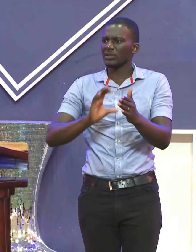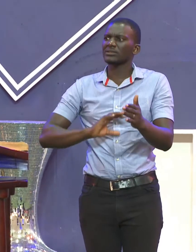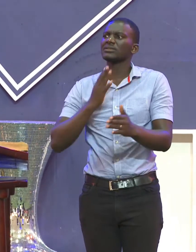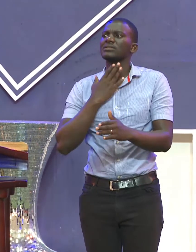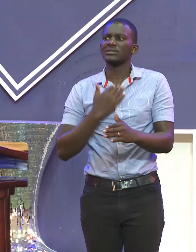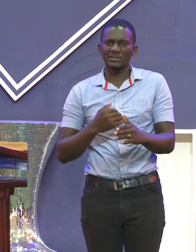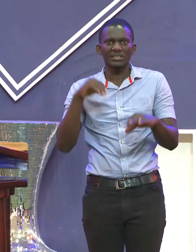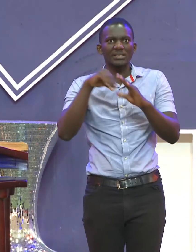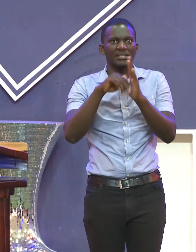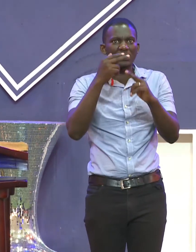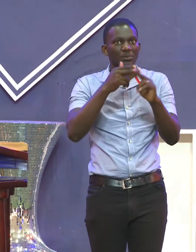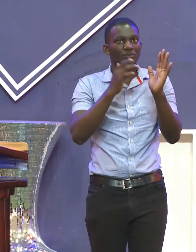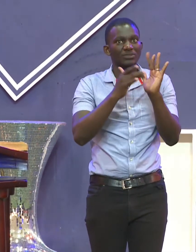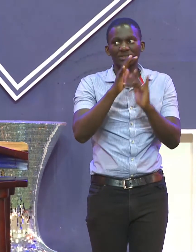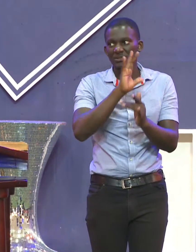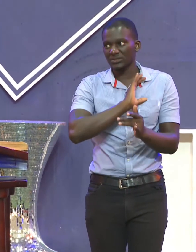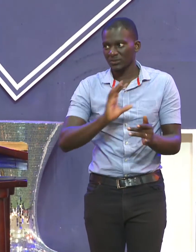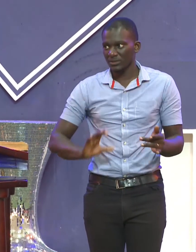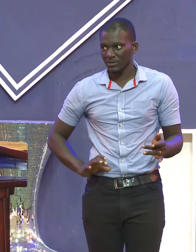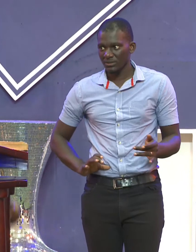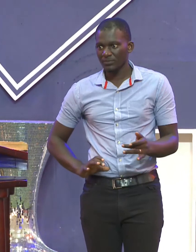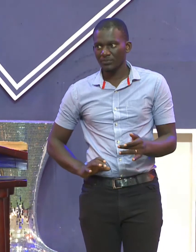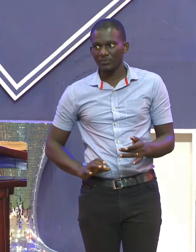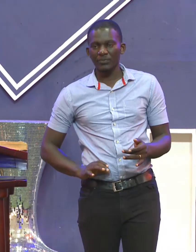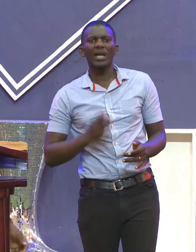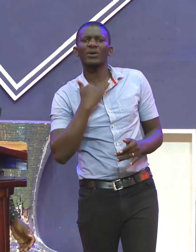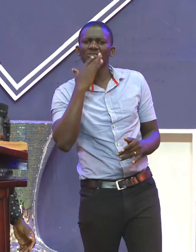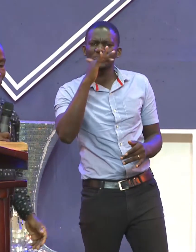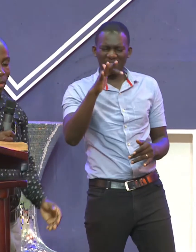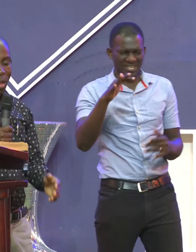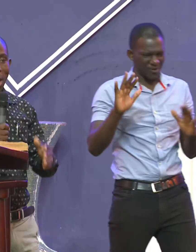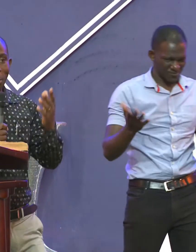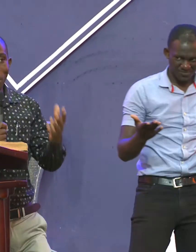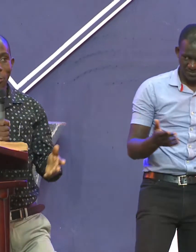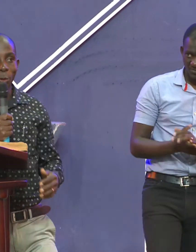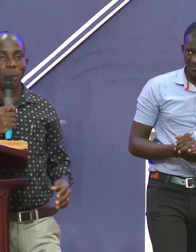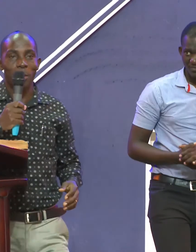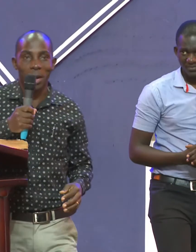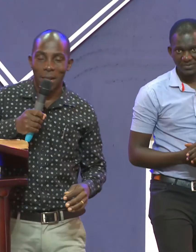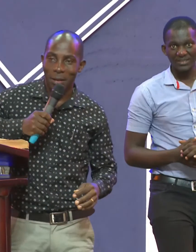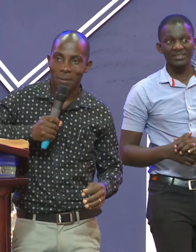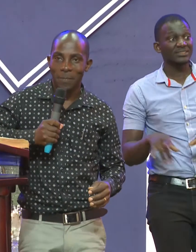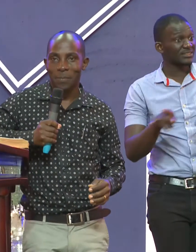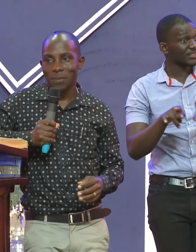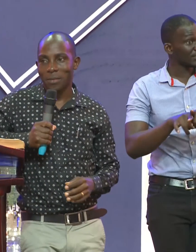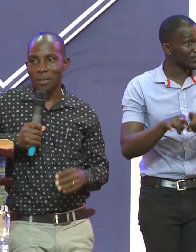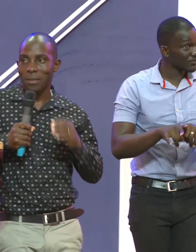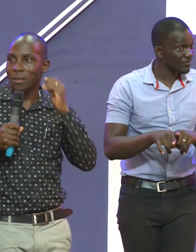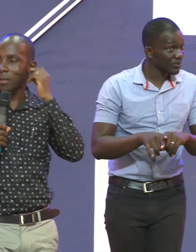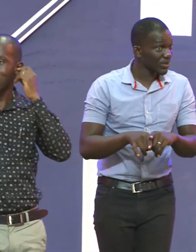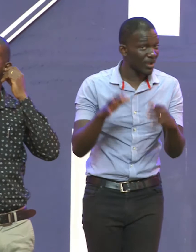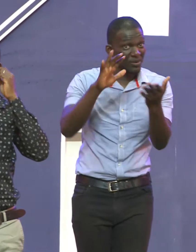In the name of our Lord Jesus Christ. This is how I will say that even if it